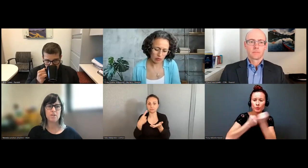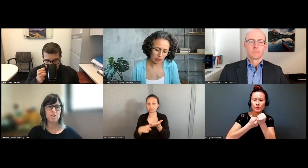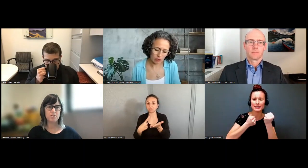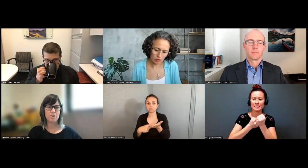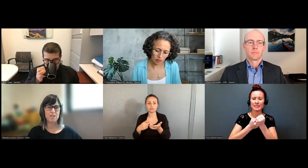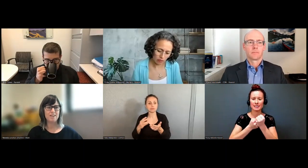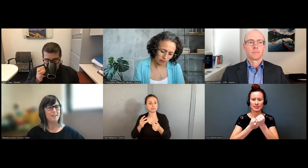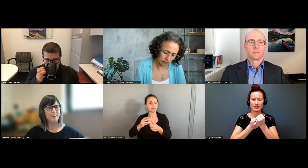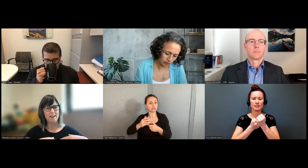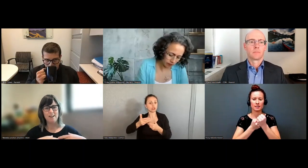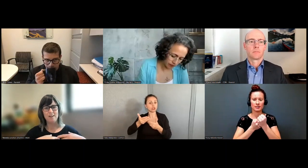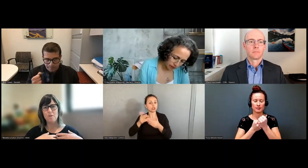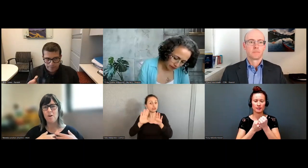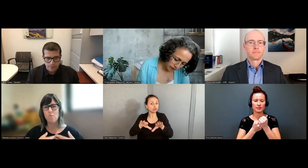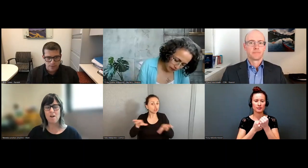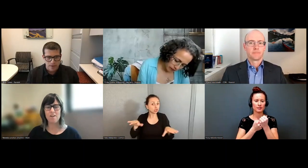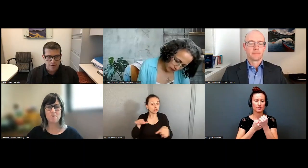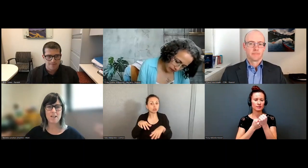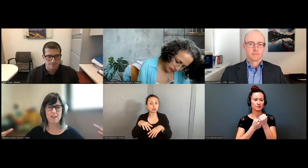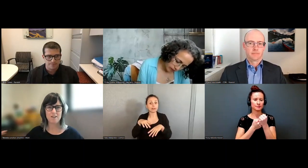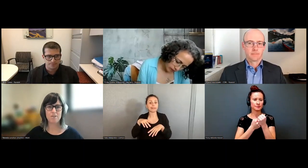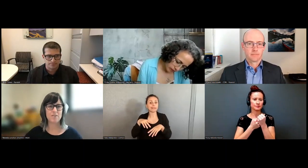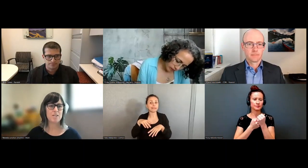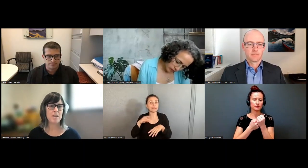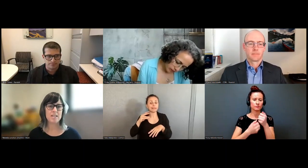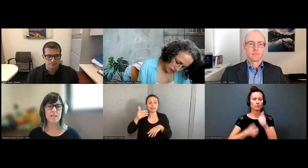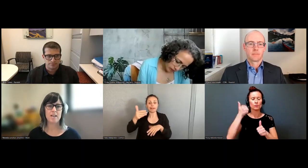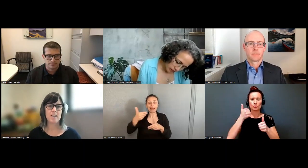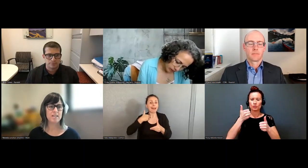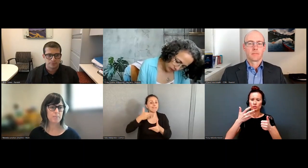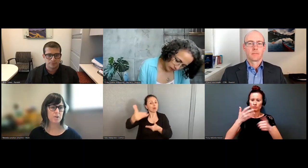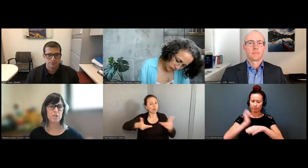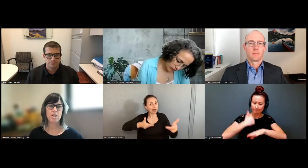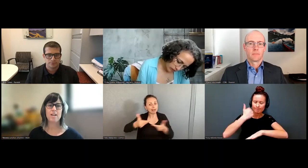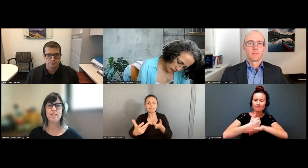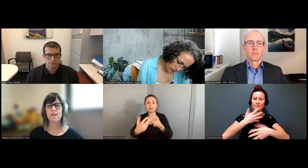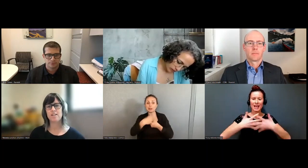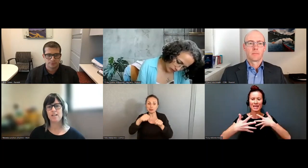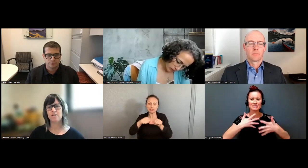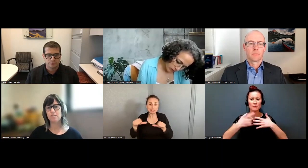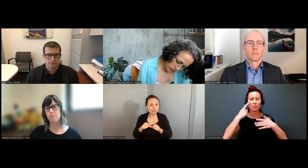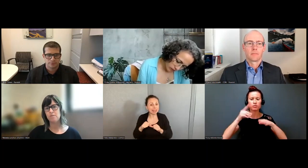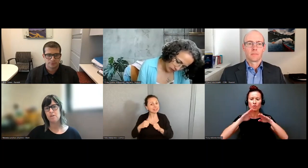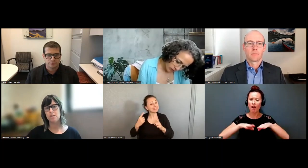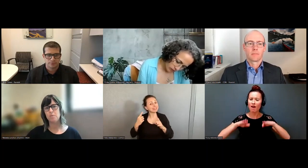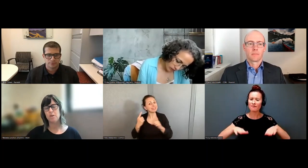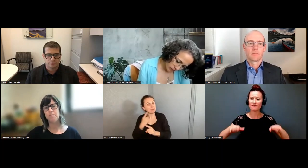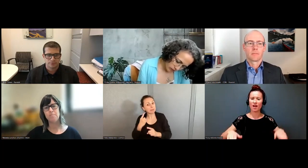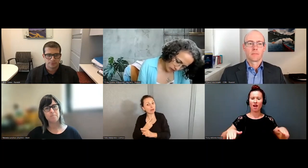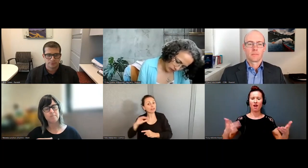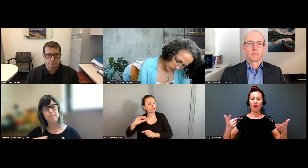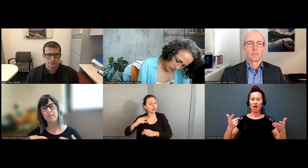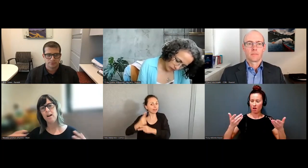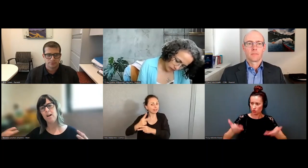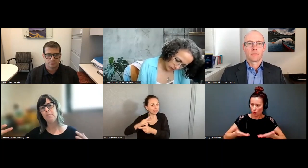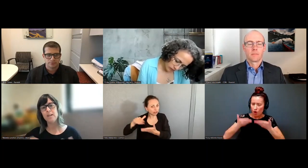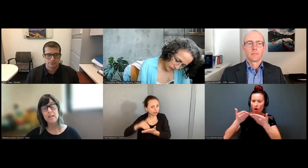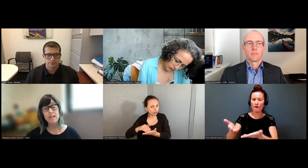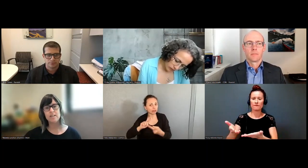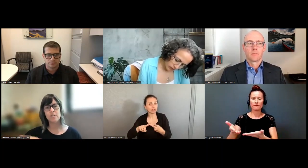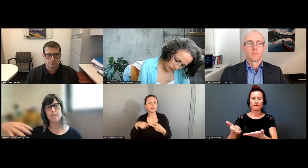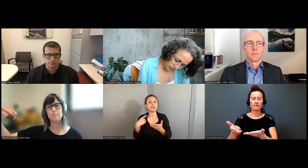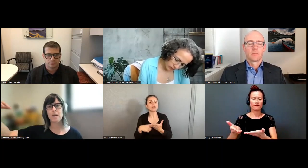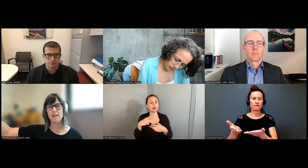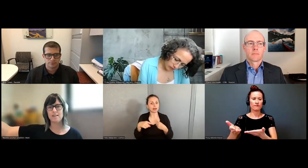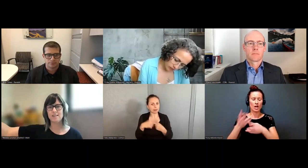room for children, a welcoming, inclusive space in typical childcare centers. We've talked about the